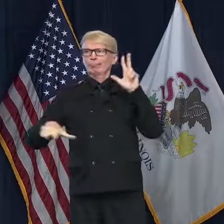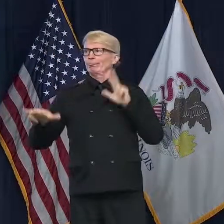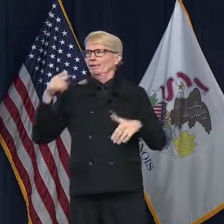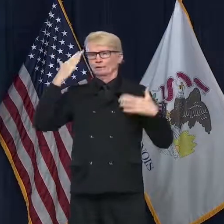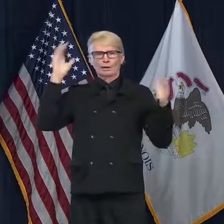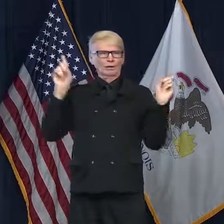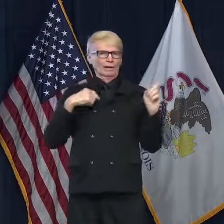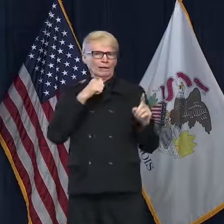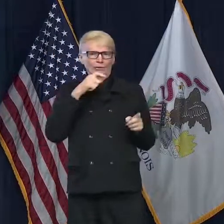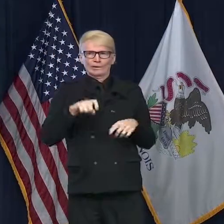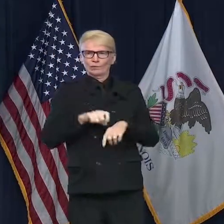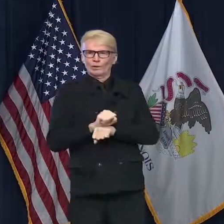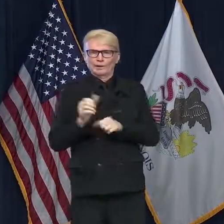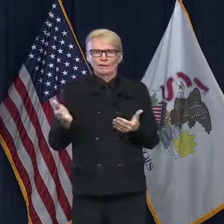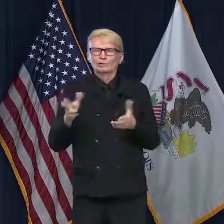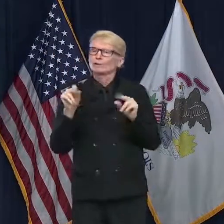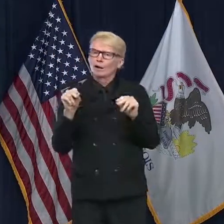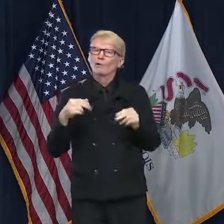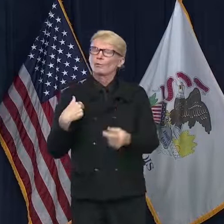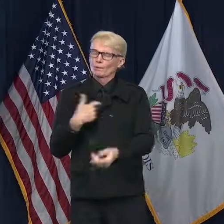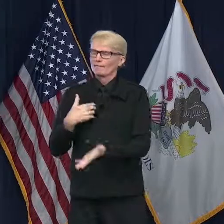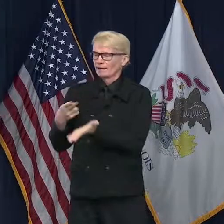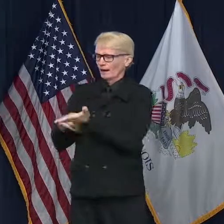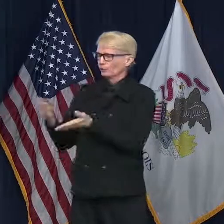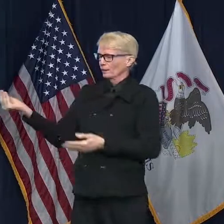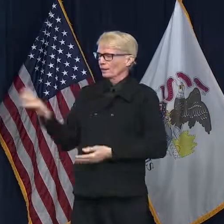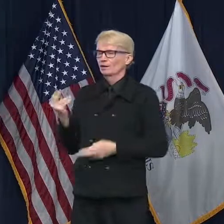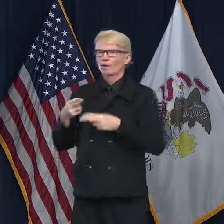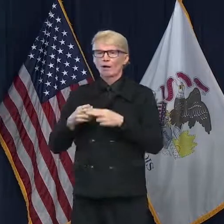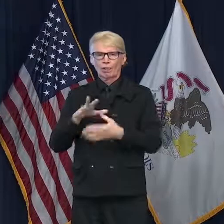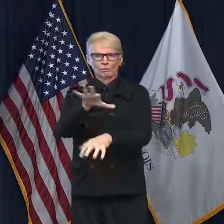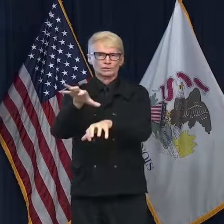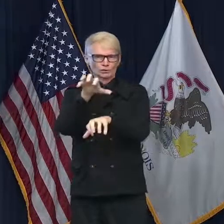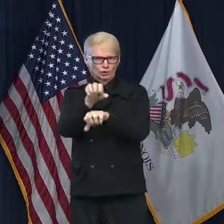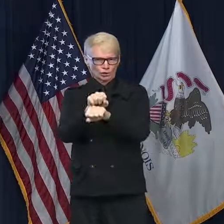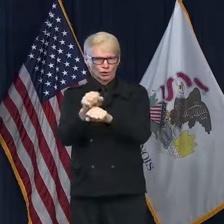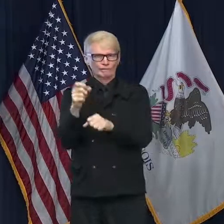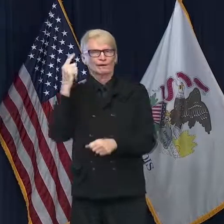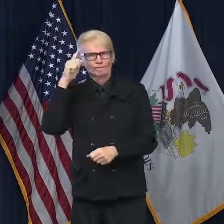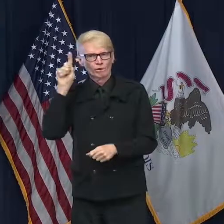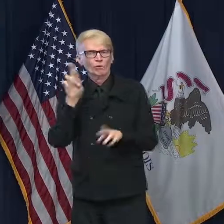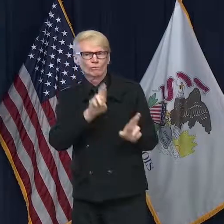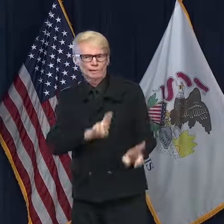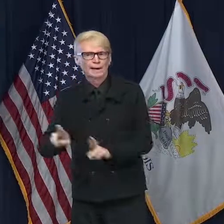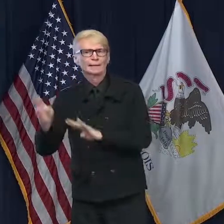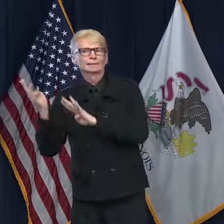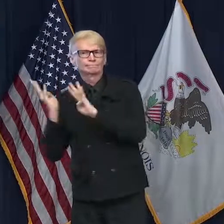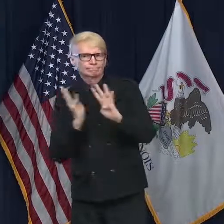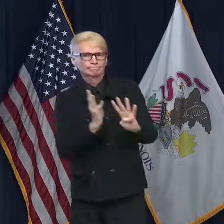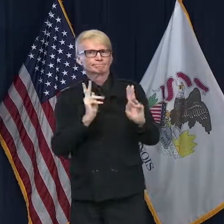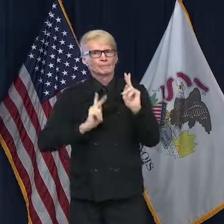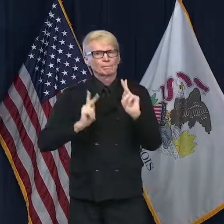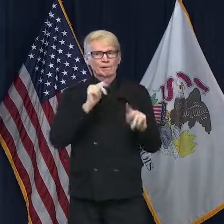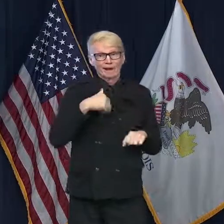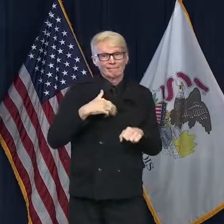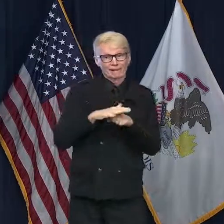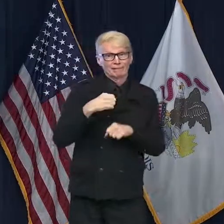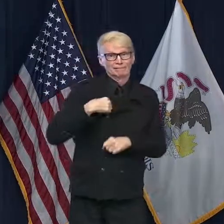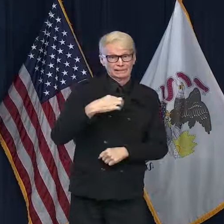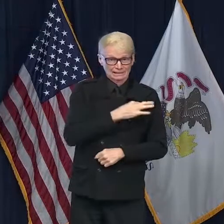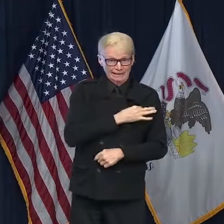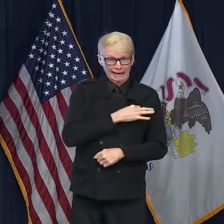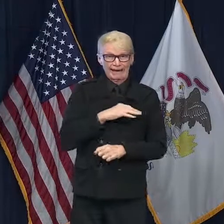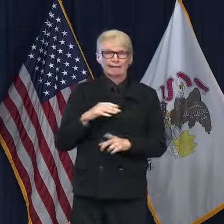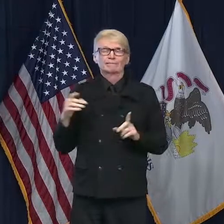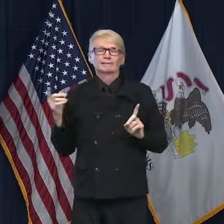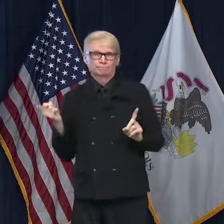they're not needed. So it's a contract that gives us a reserve in the event that there are hospitals that are understaffed. All right, we'll do one more in the